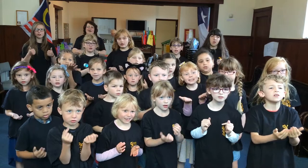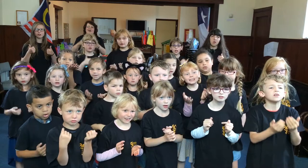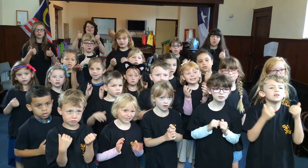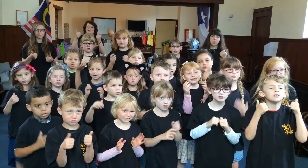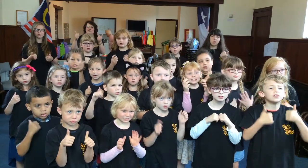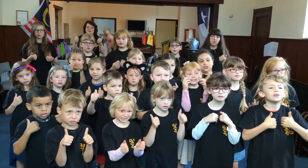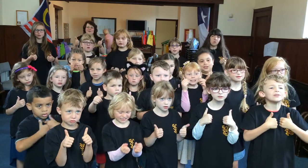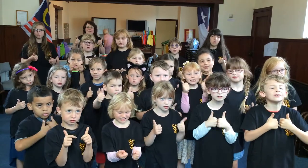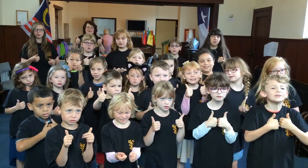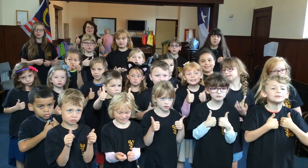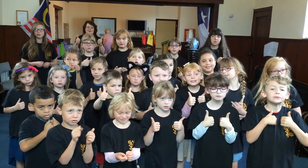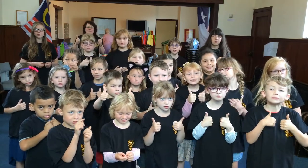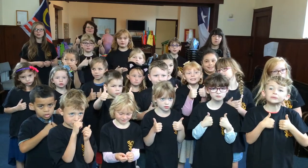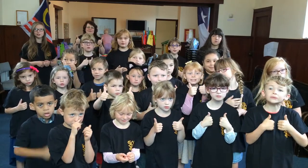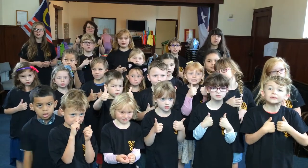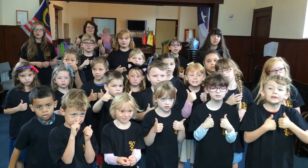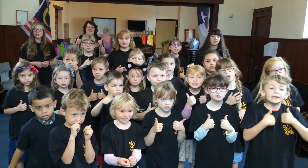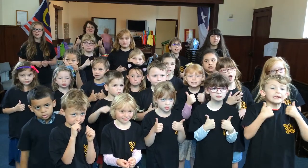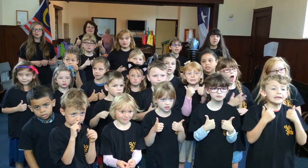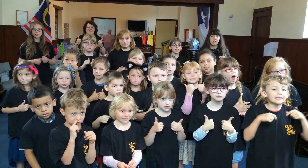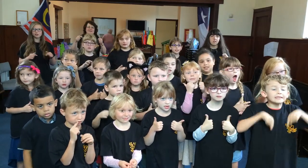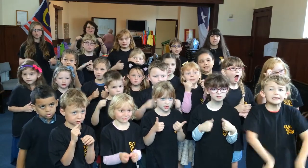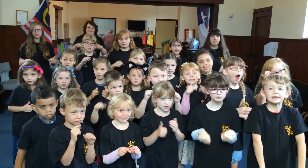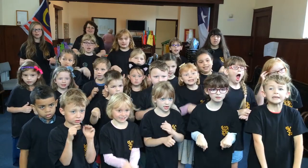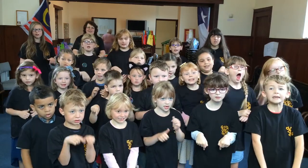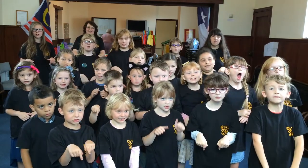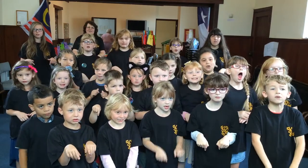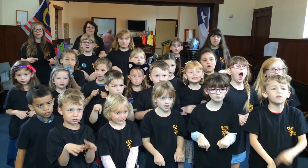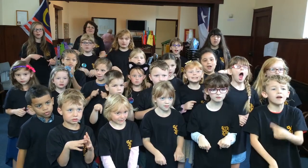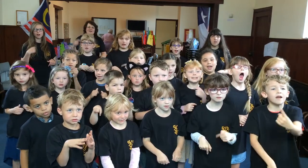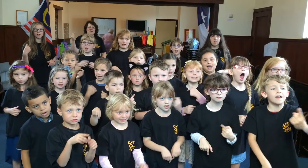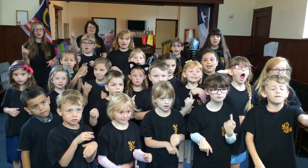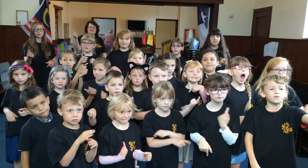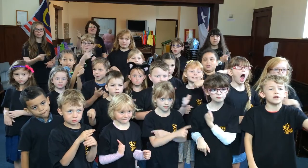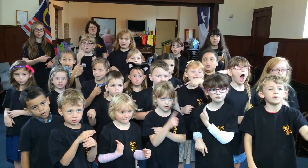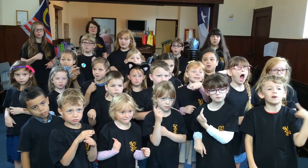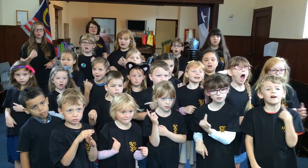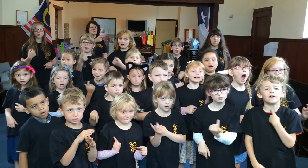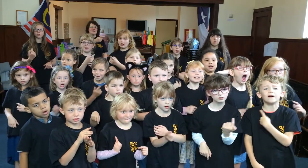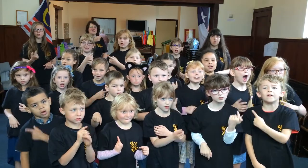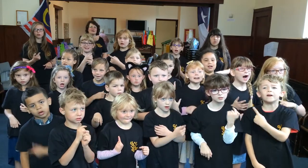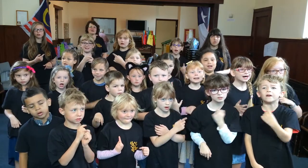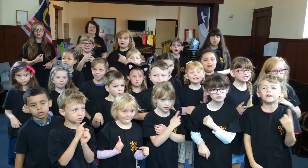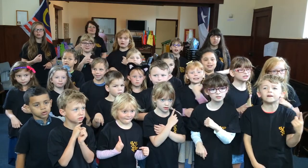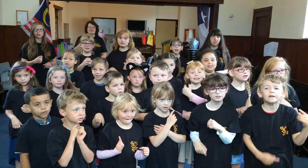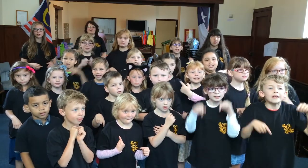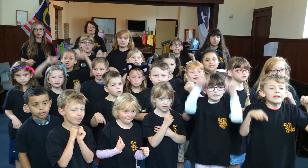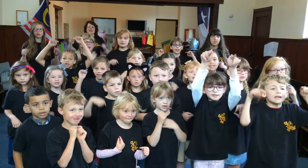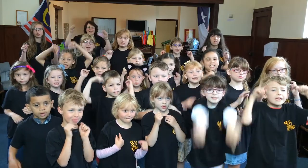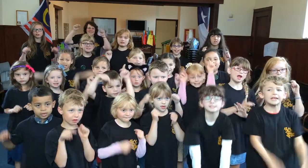the news, He is here for everyone. Jesus